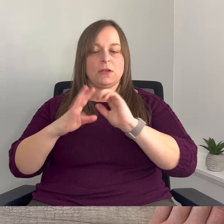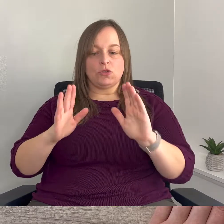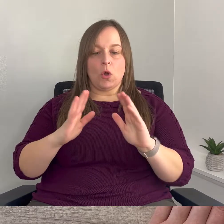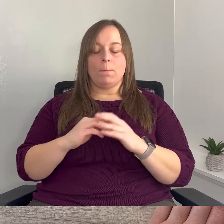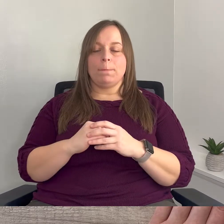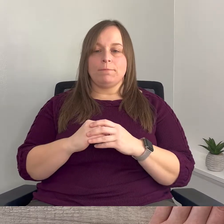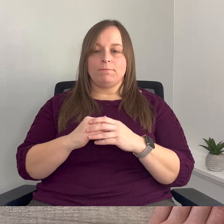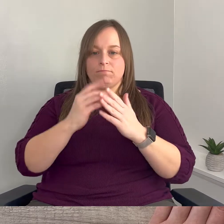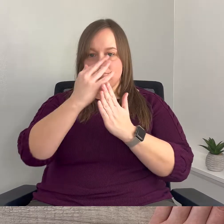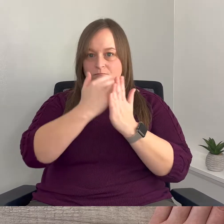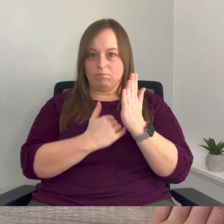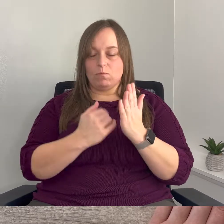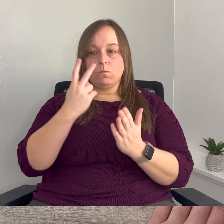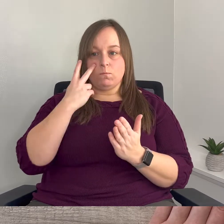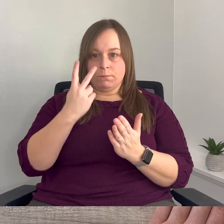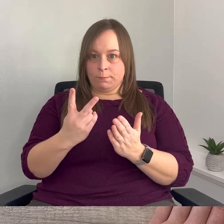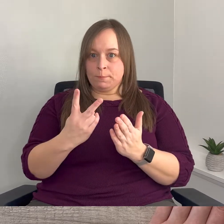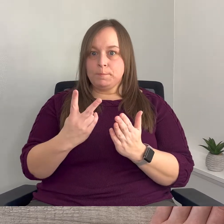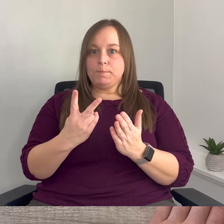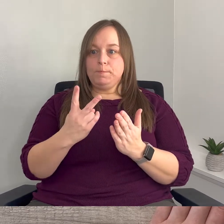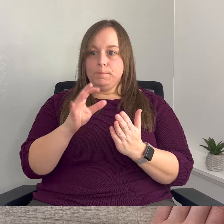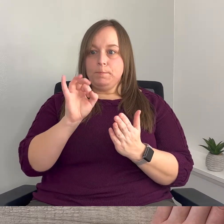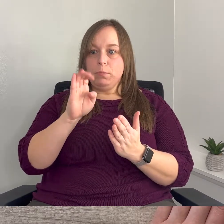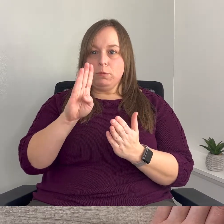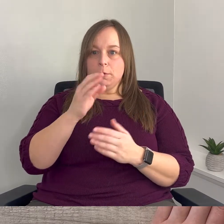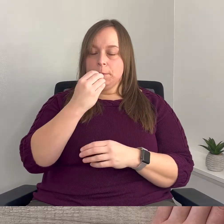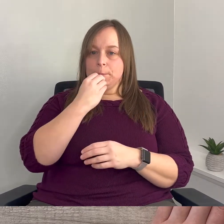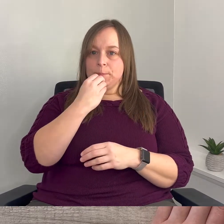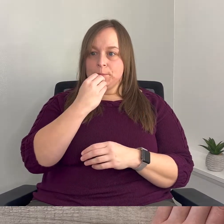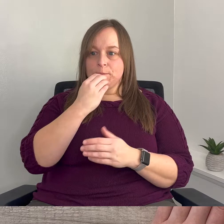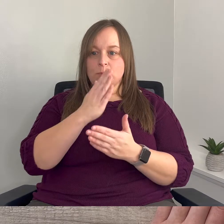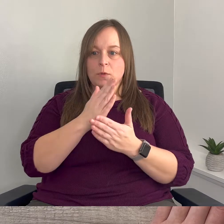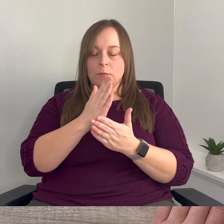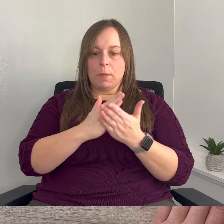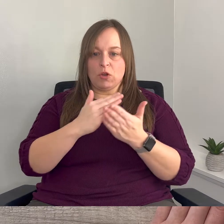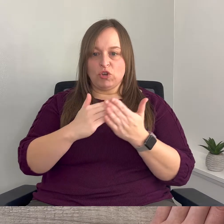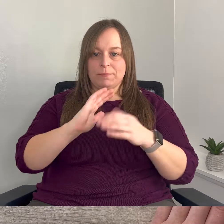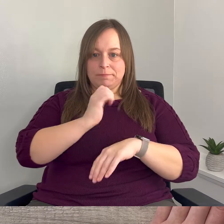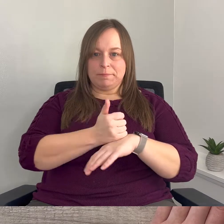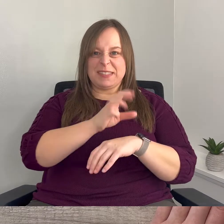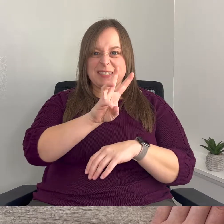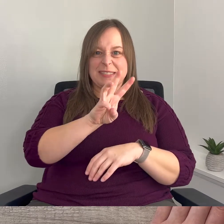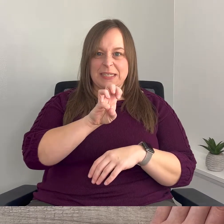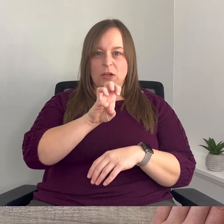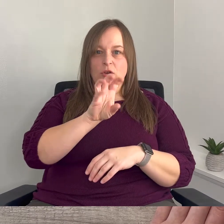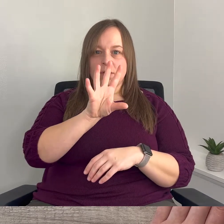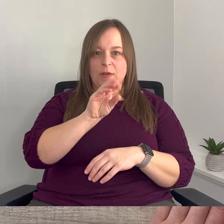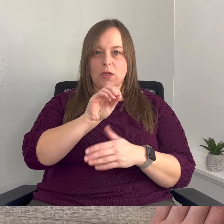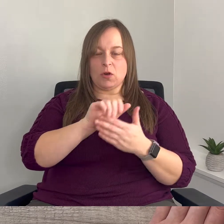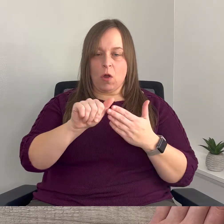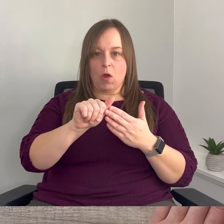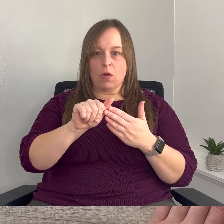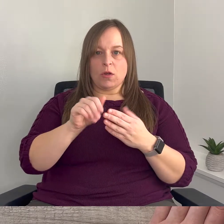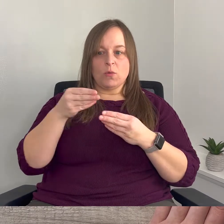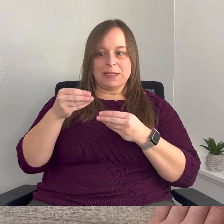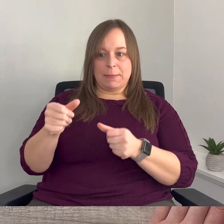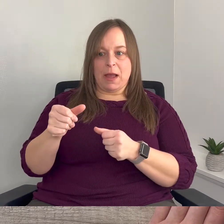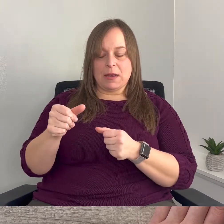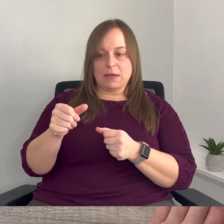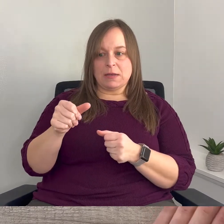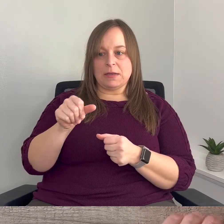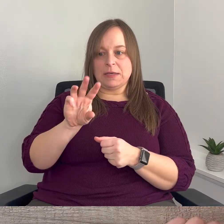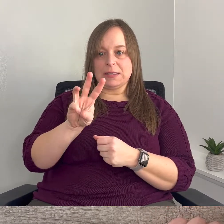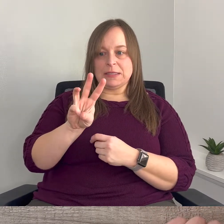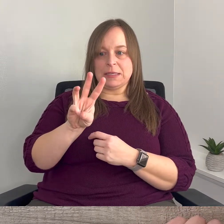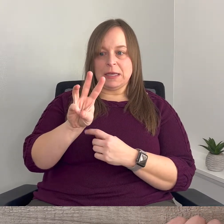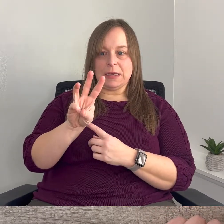saved. So as you can see, our food budget was set at $650,